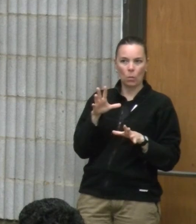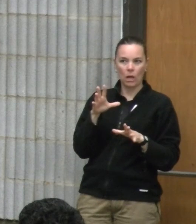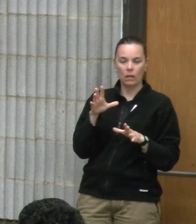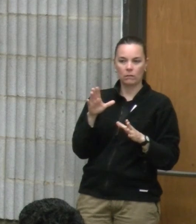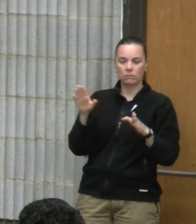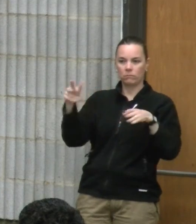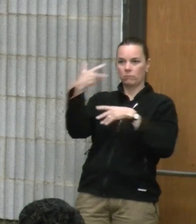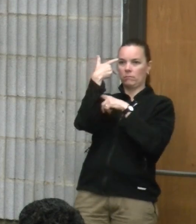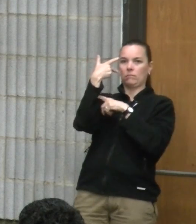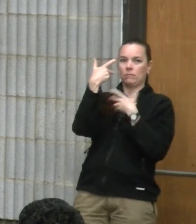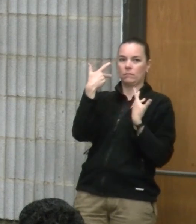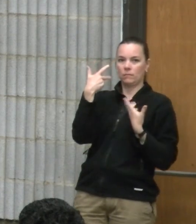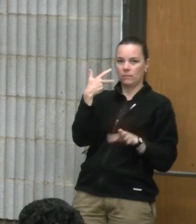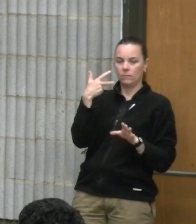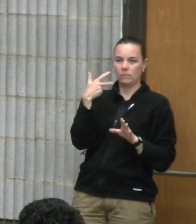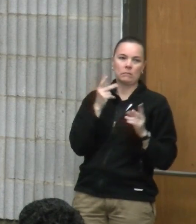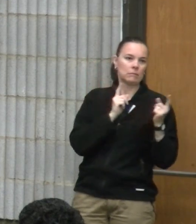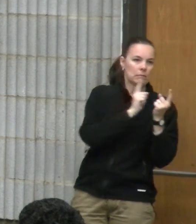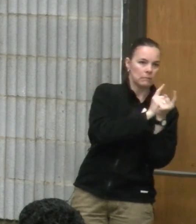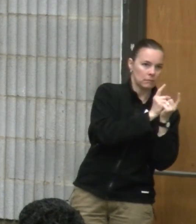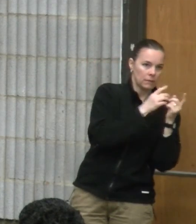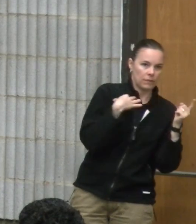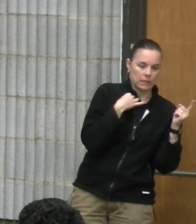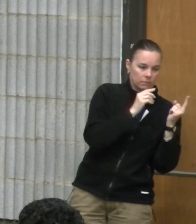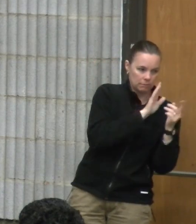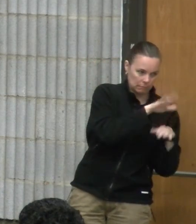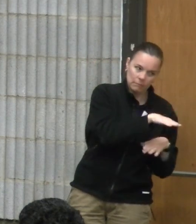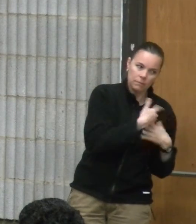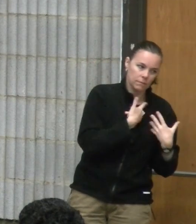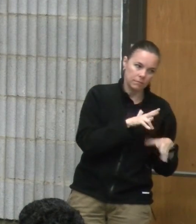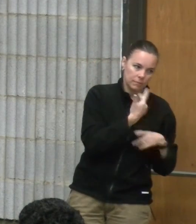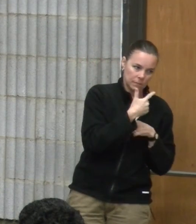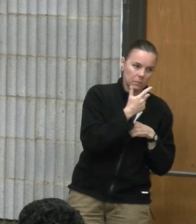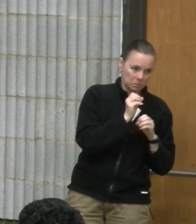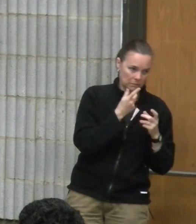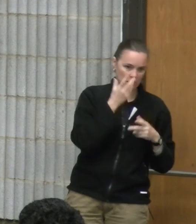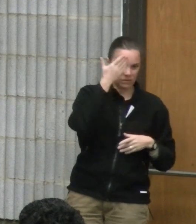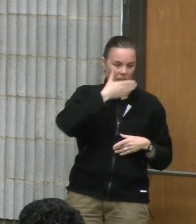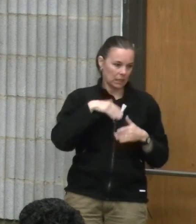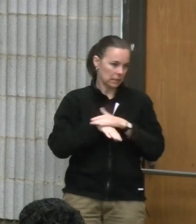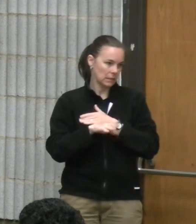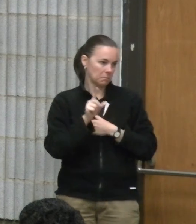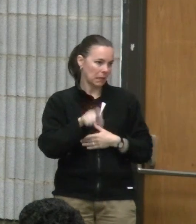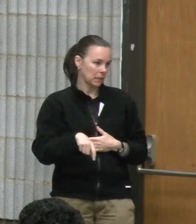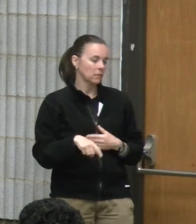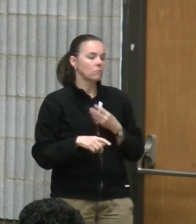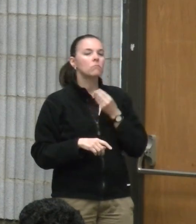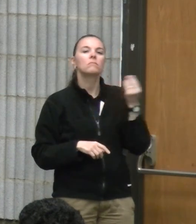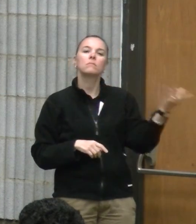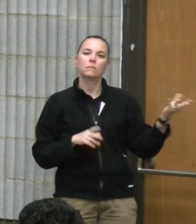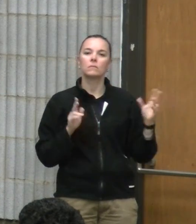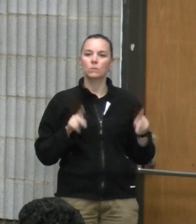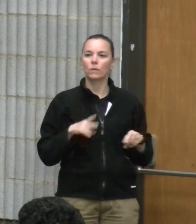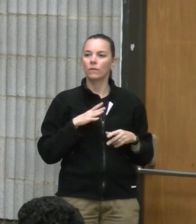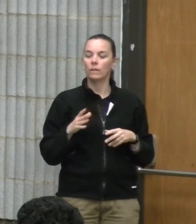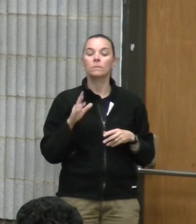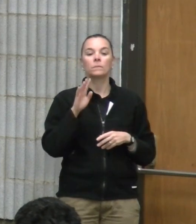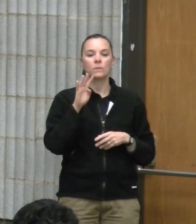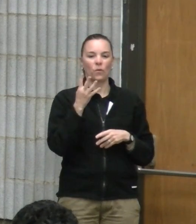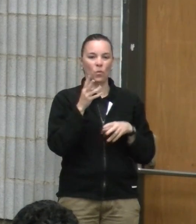one of our volunteers and we'll figure that out for you. In this space, it's basically the ground